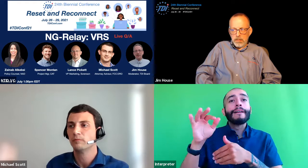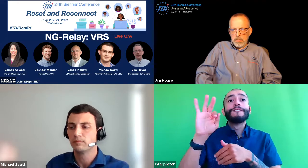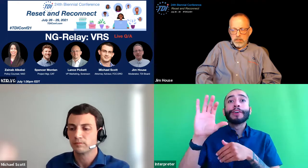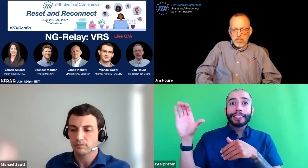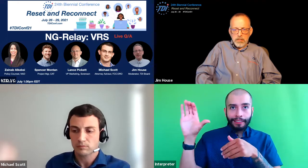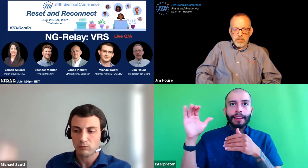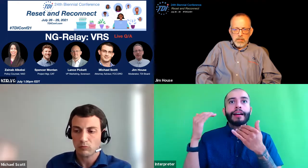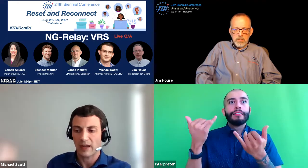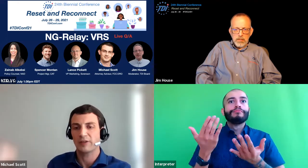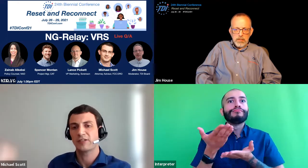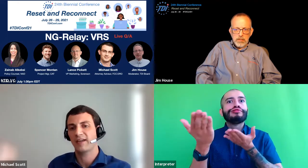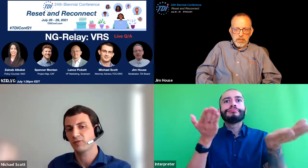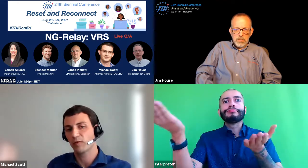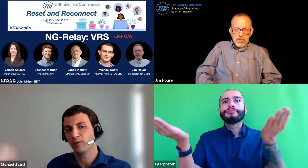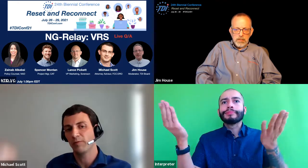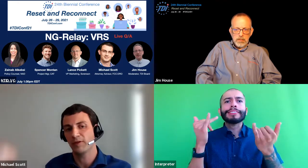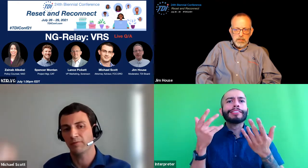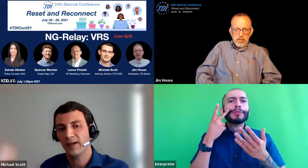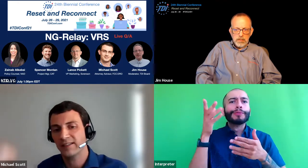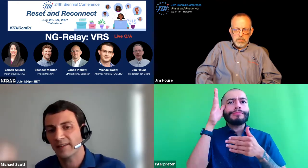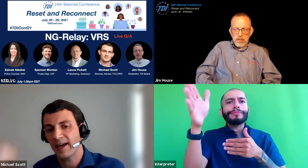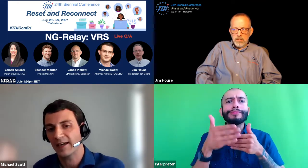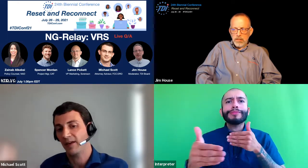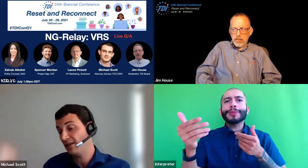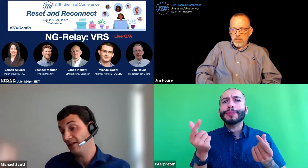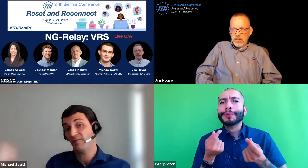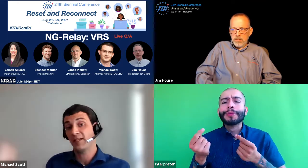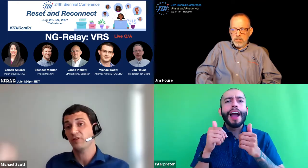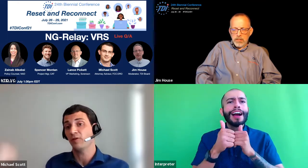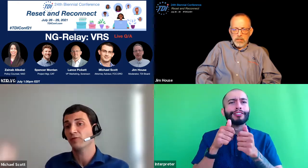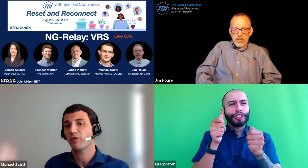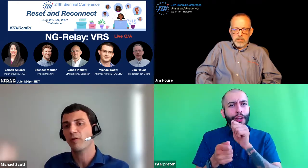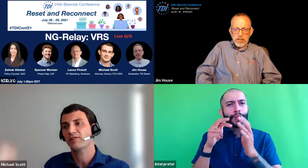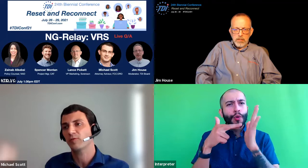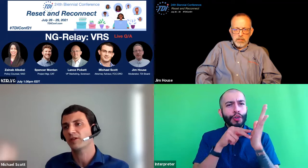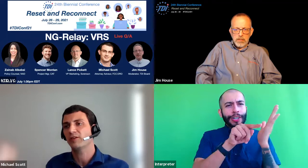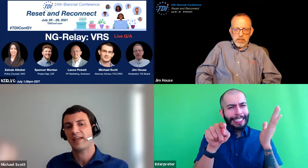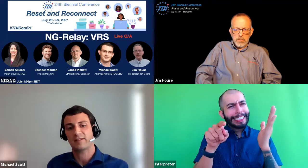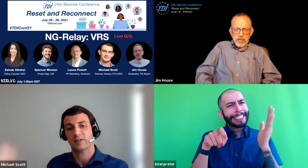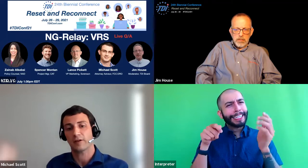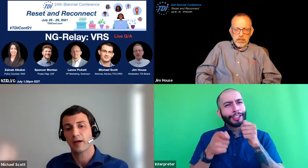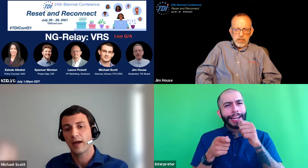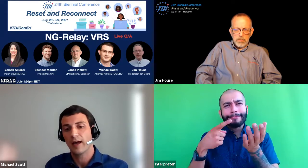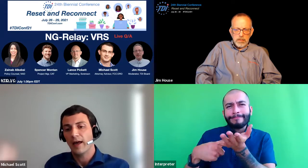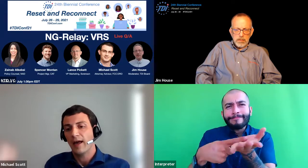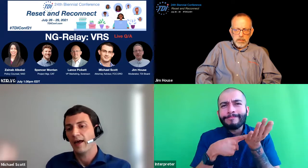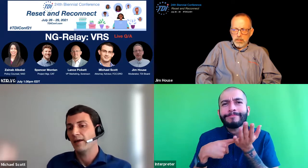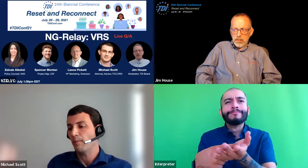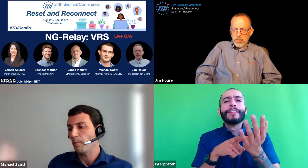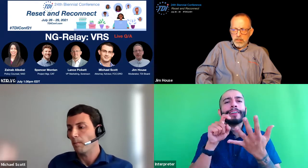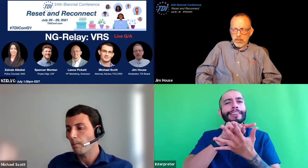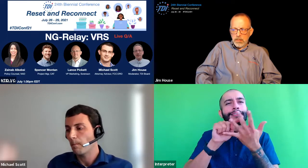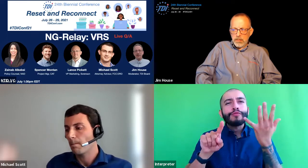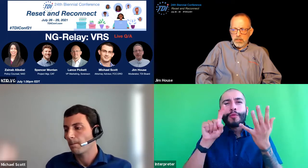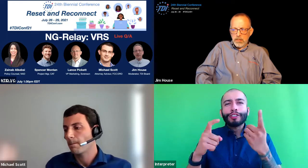to change the rules we put in place on that if we need to. And those are all questions we're going to look to answer. And